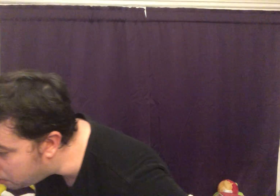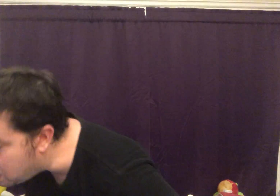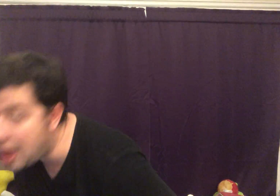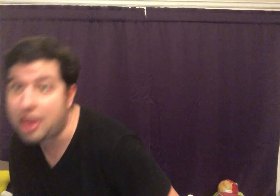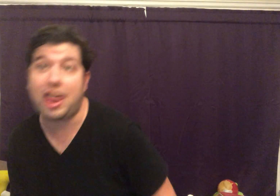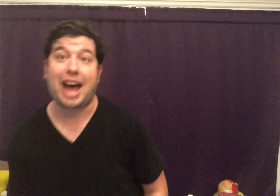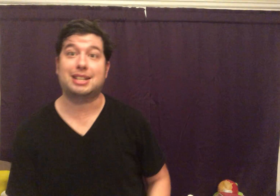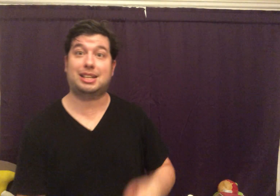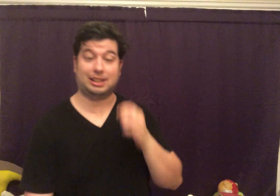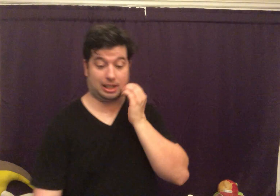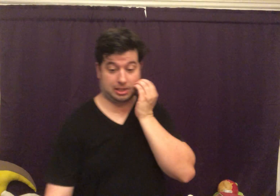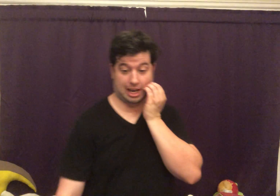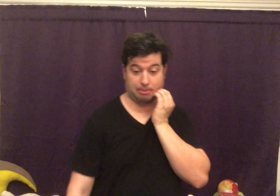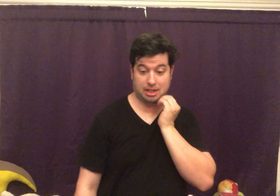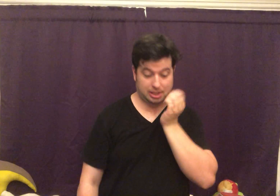through that little segment.